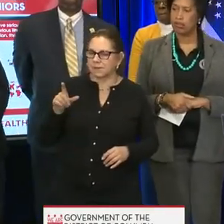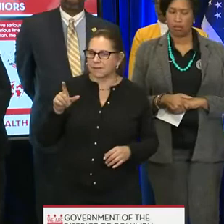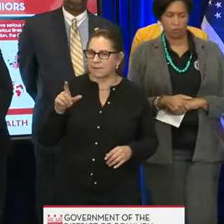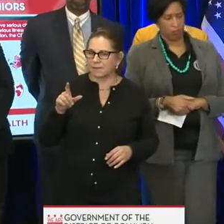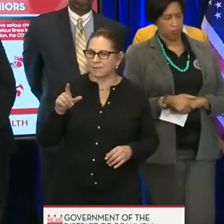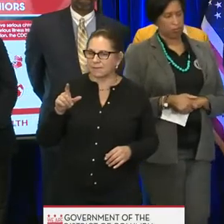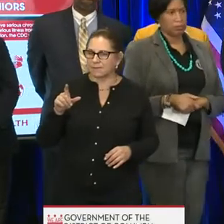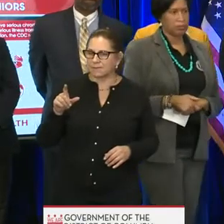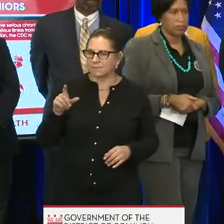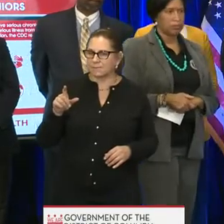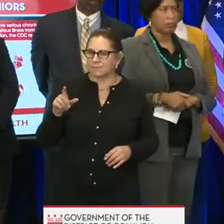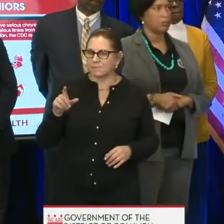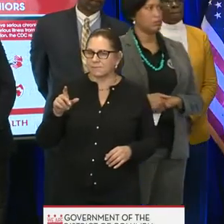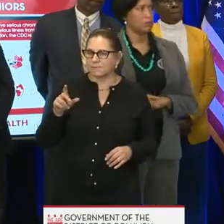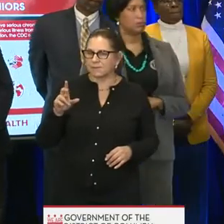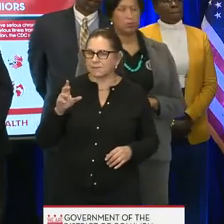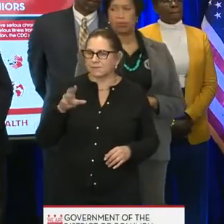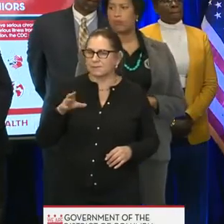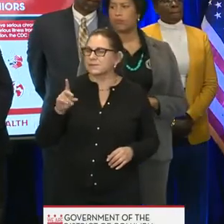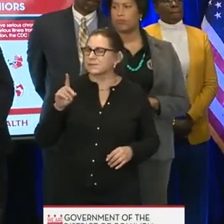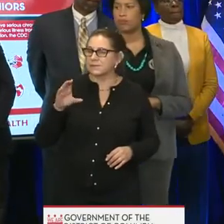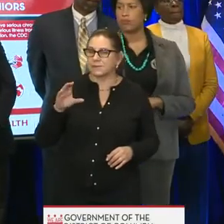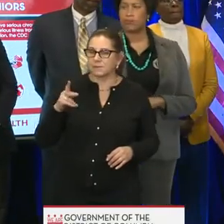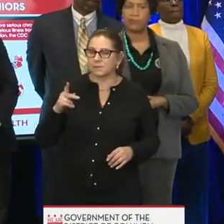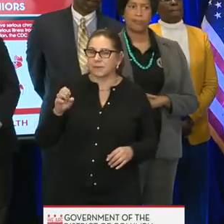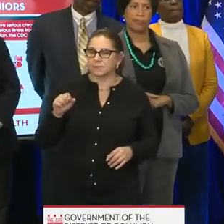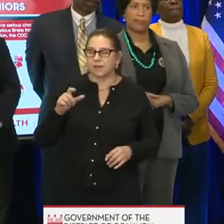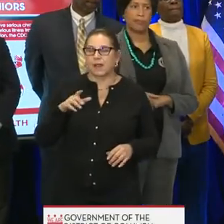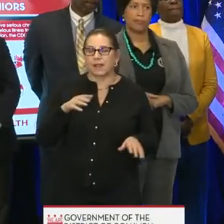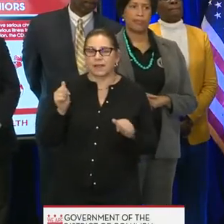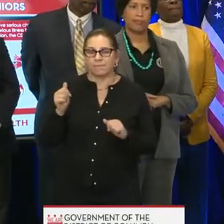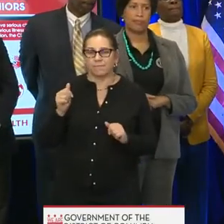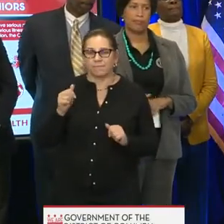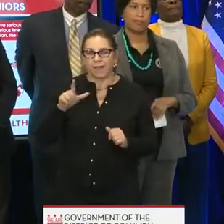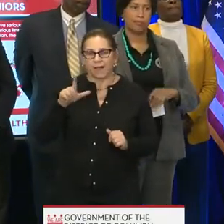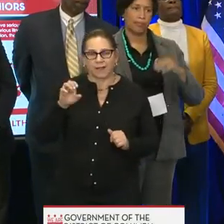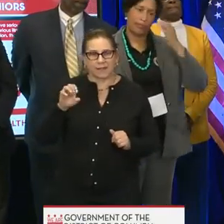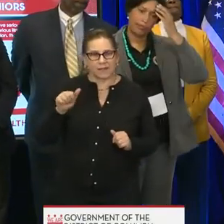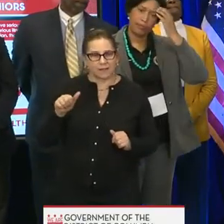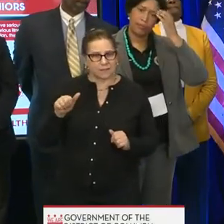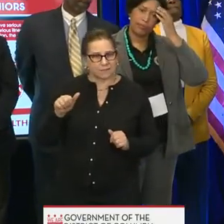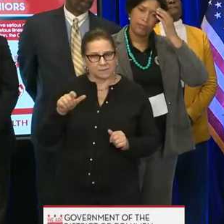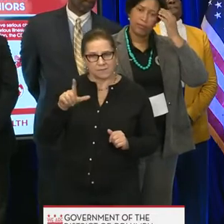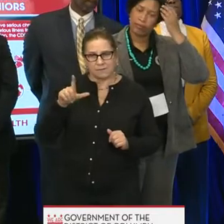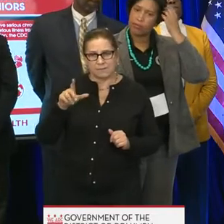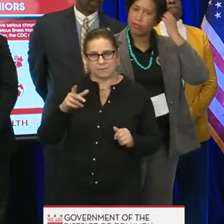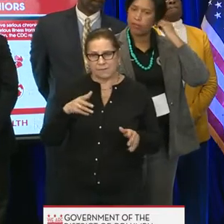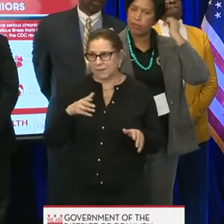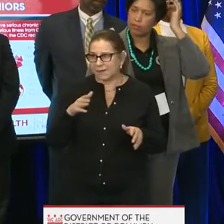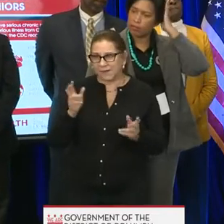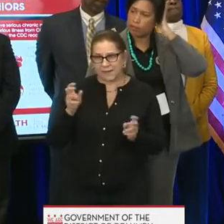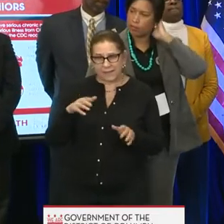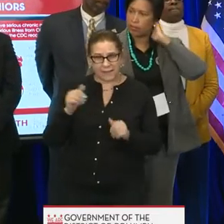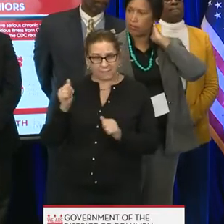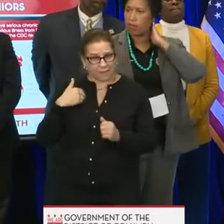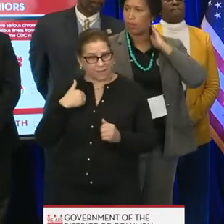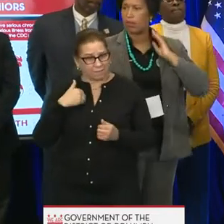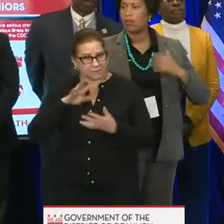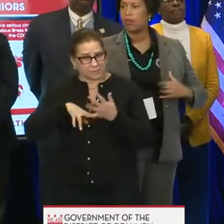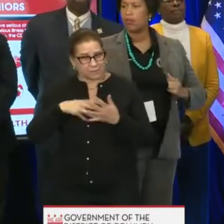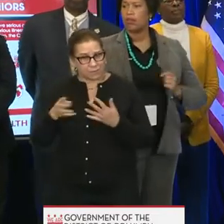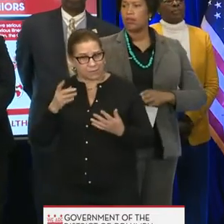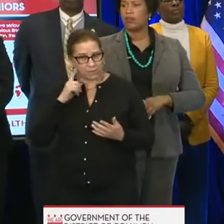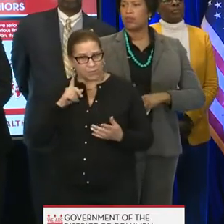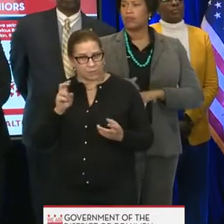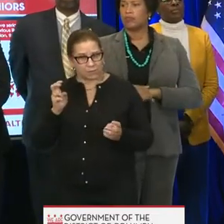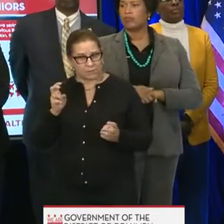schedule? Yes, Perry, thanks for the question. So we have worked extremely collaboratively with the charter LEAs, and in fact, we've spent the last day